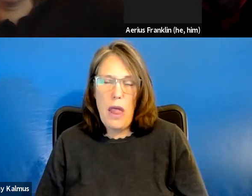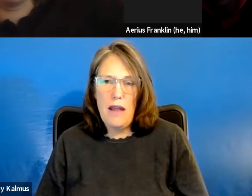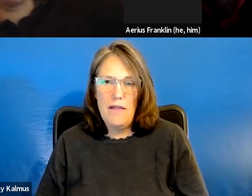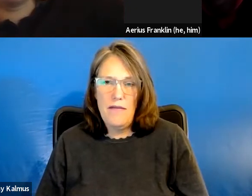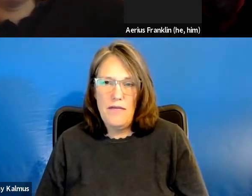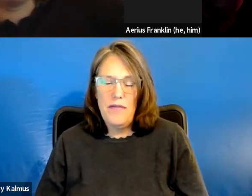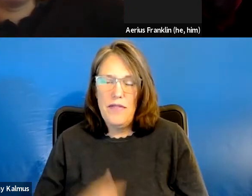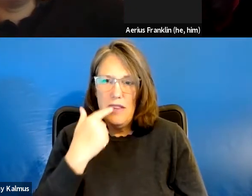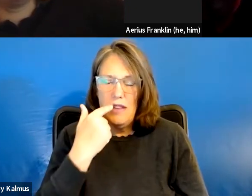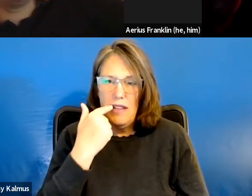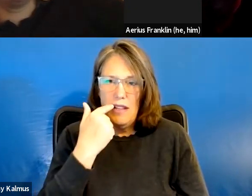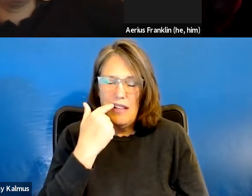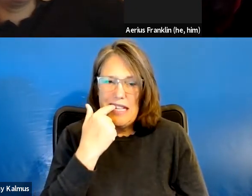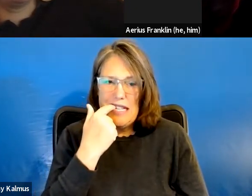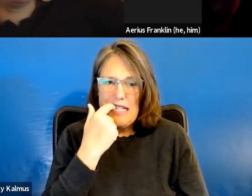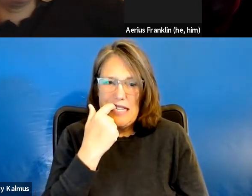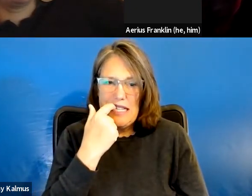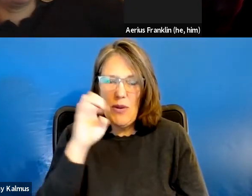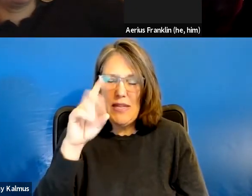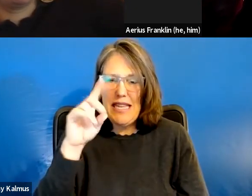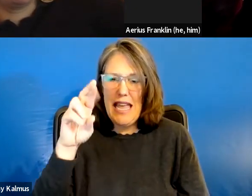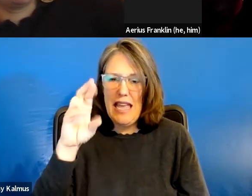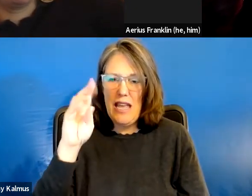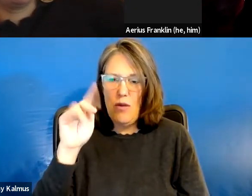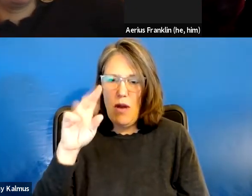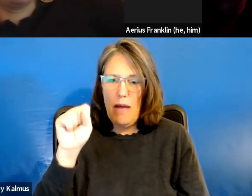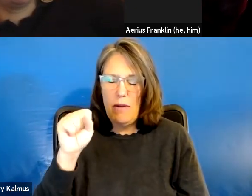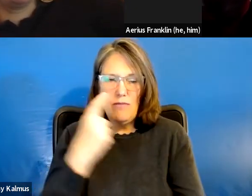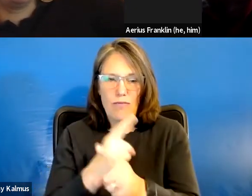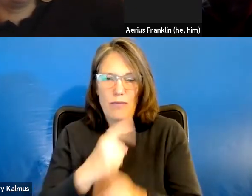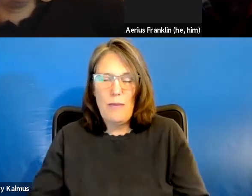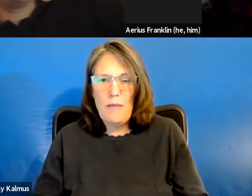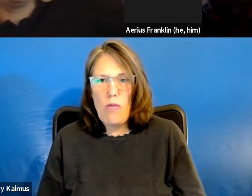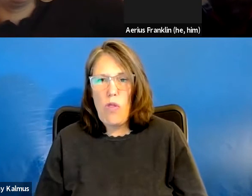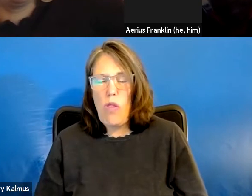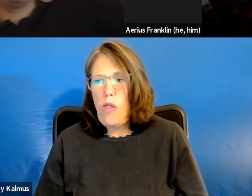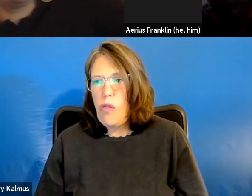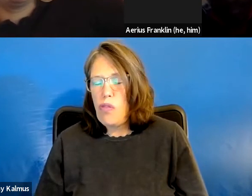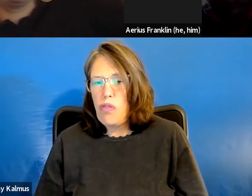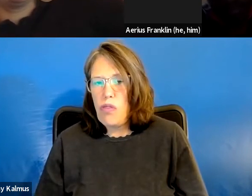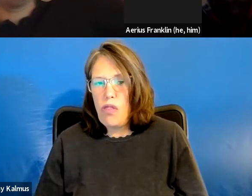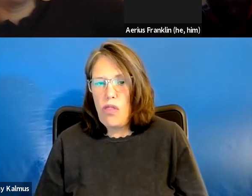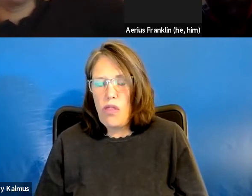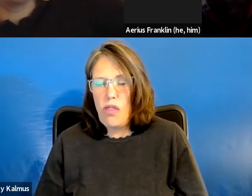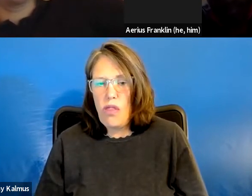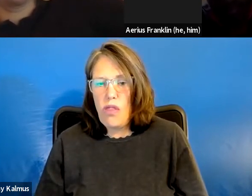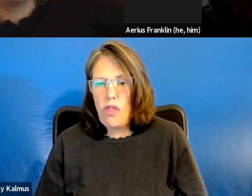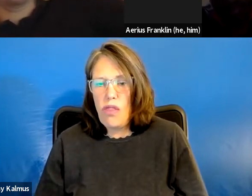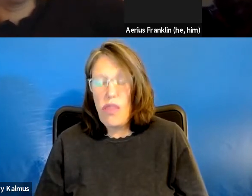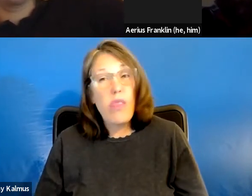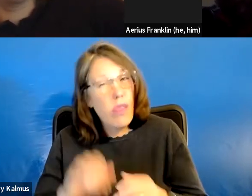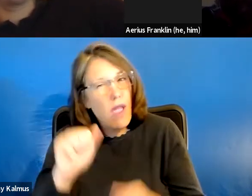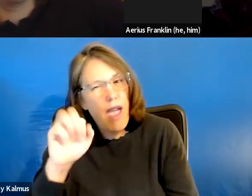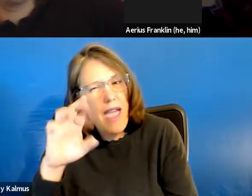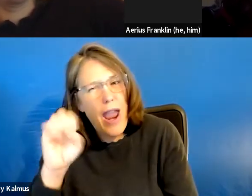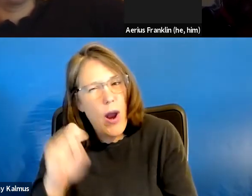Who is Ed Roberts? You are correct. Although that was really quick because Arius was really quick on that